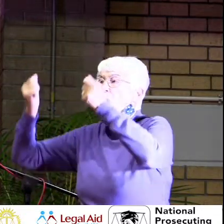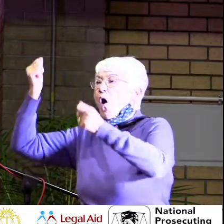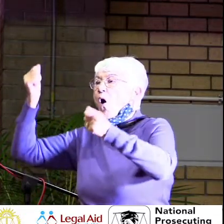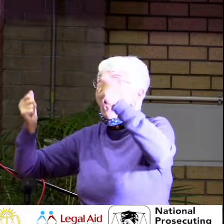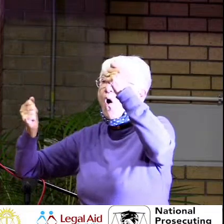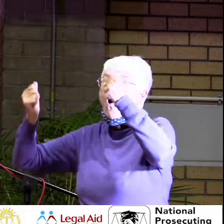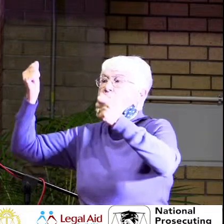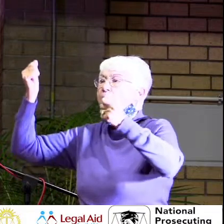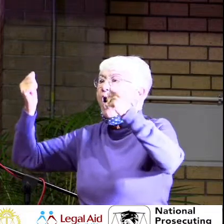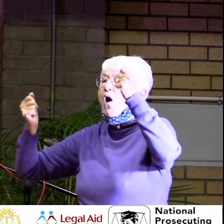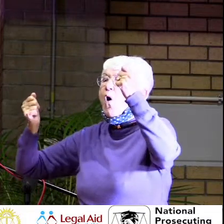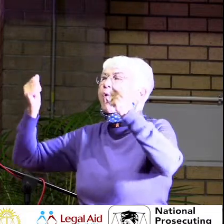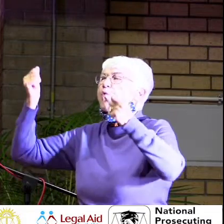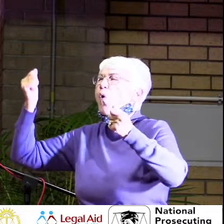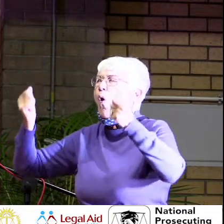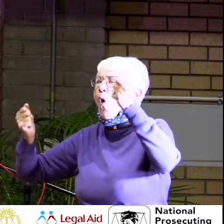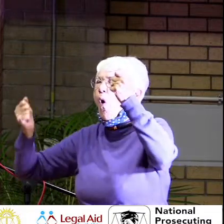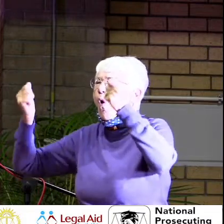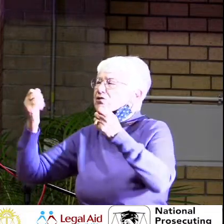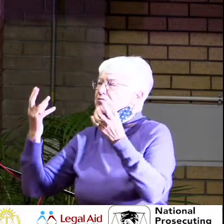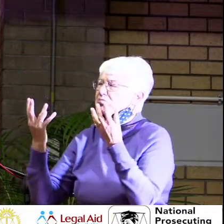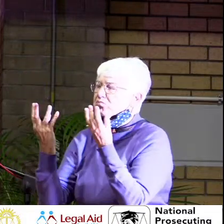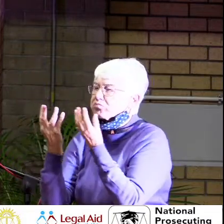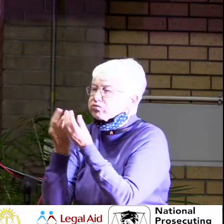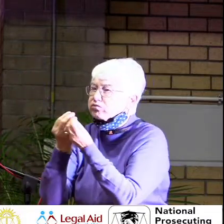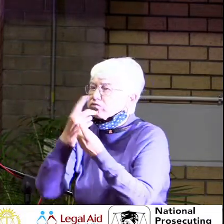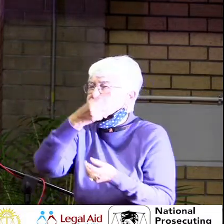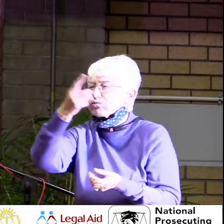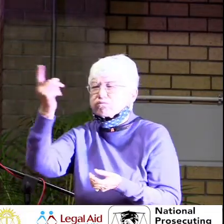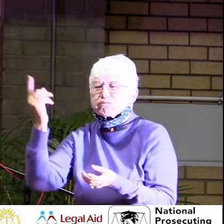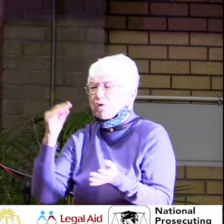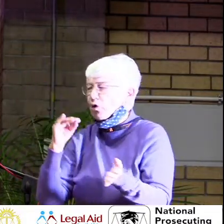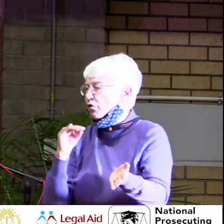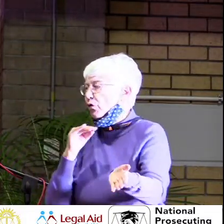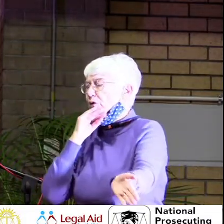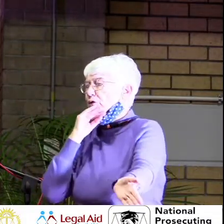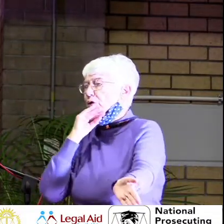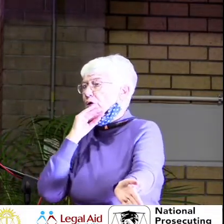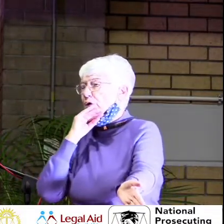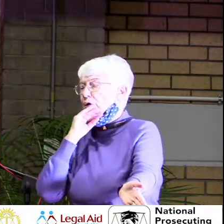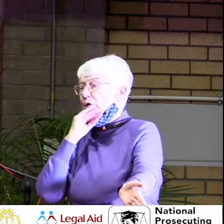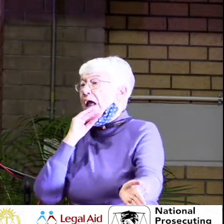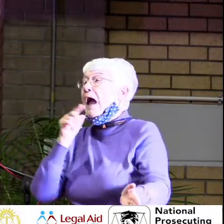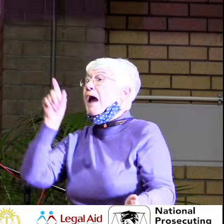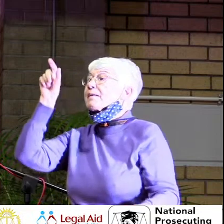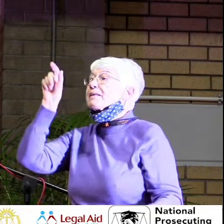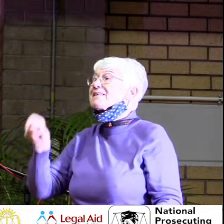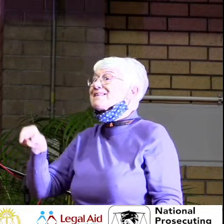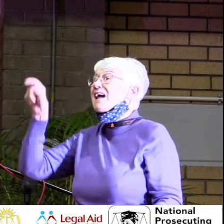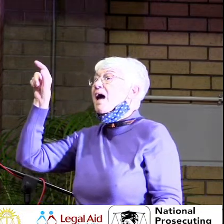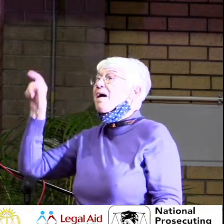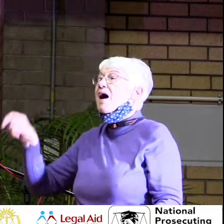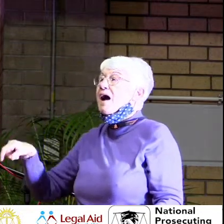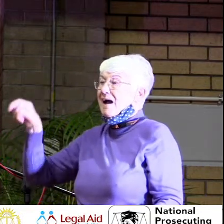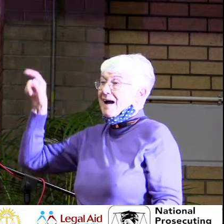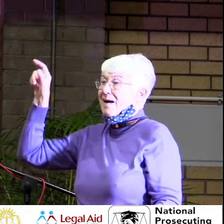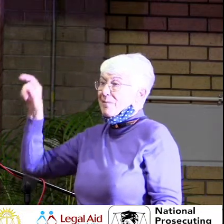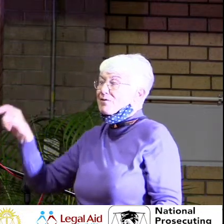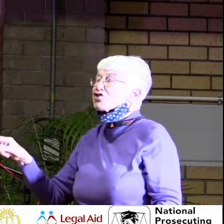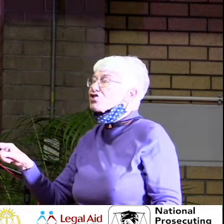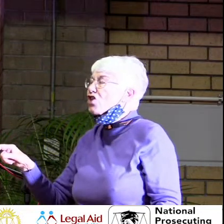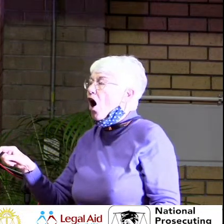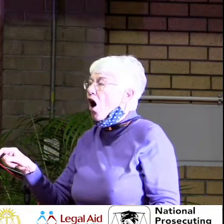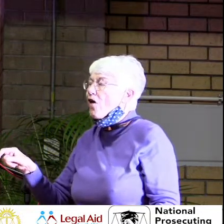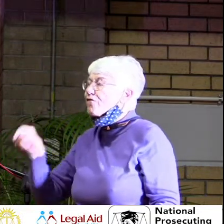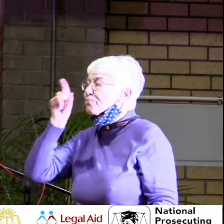Ons sukkel met genoeg personeel om behoorlike diens vir u te lewer. So